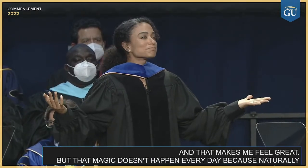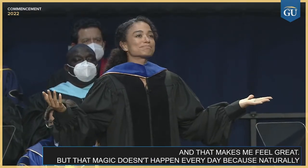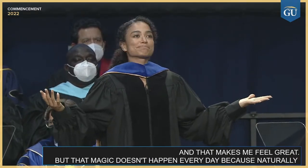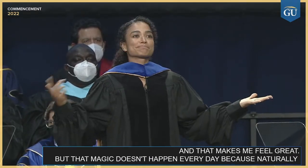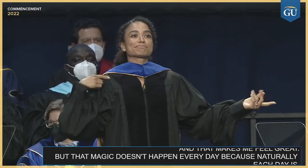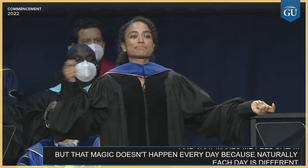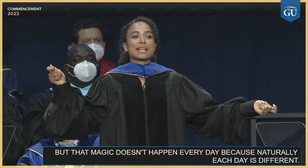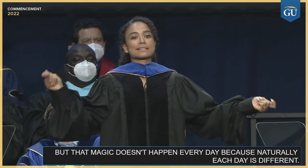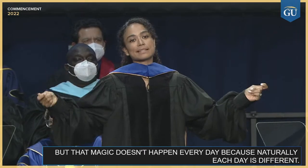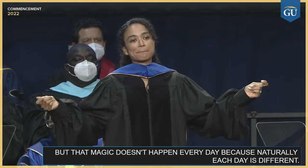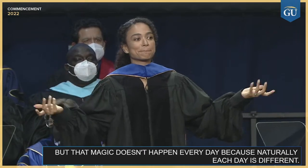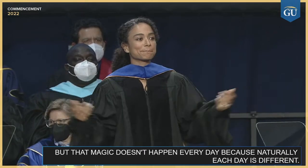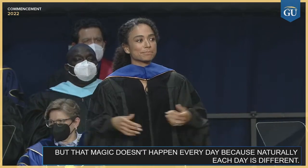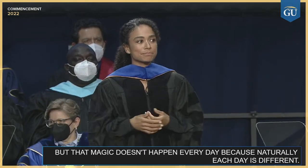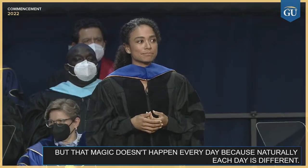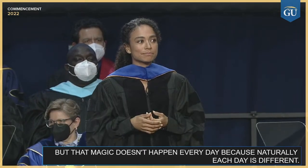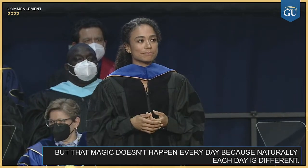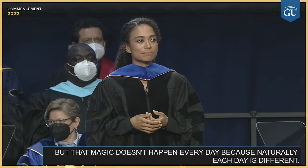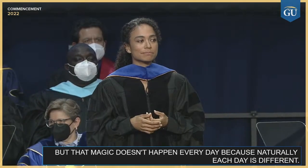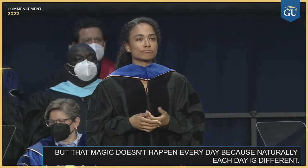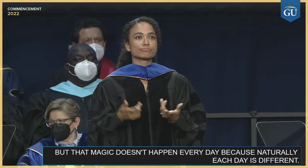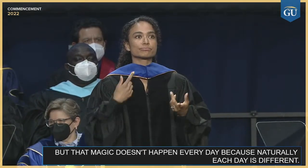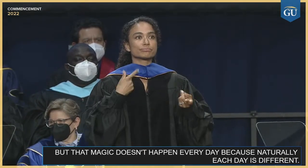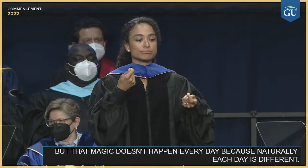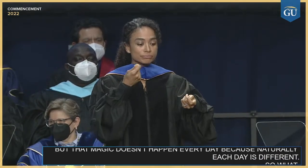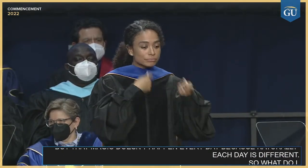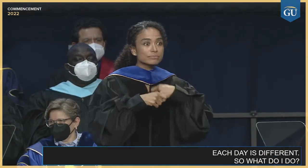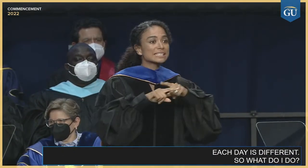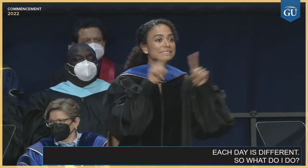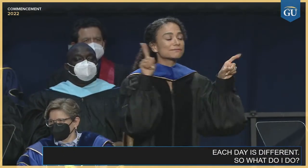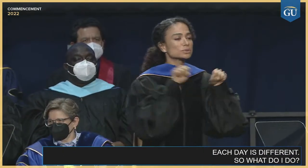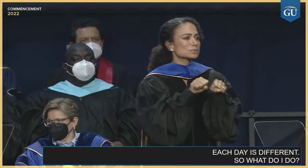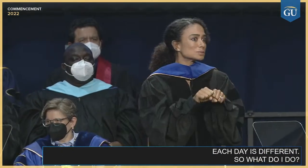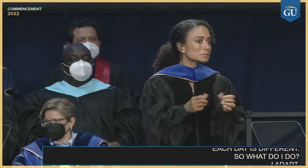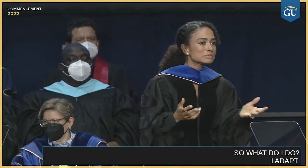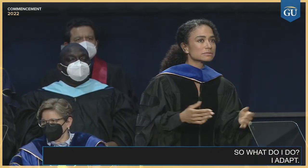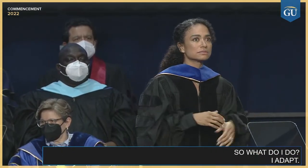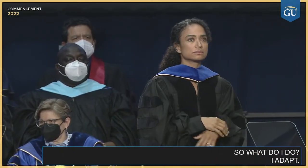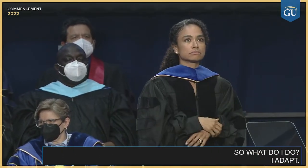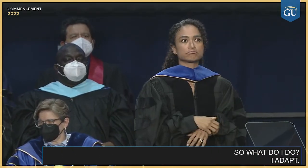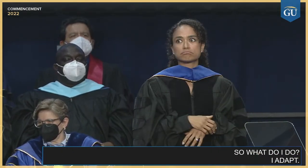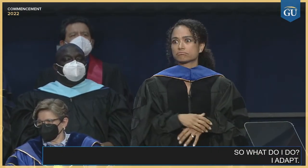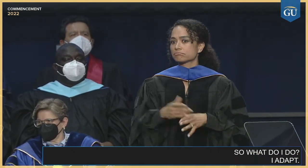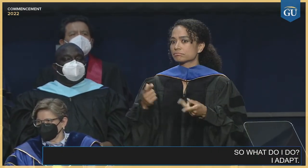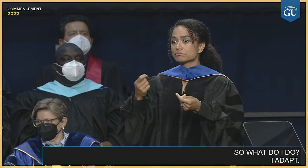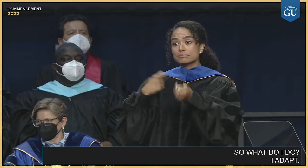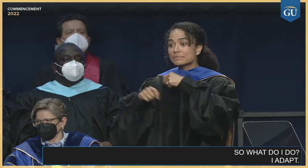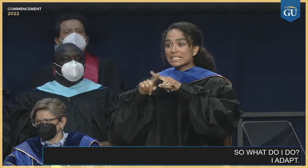So what do? I adapt. I change to different shoes,